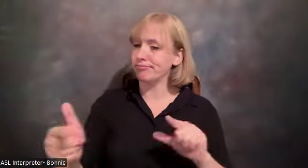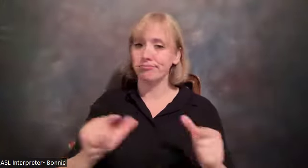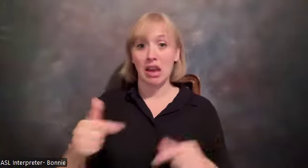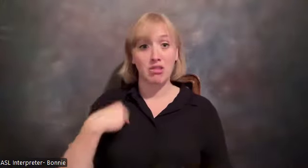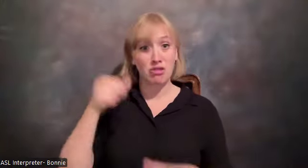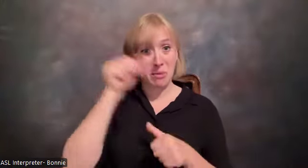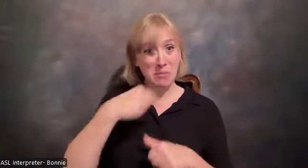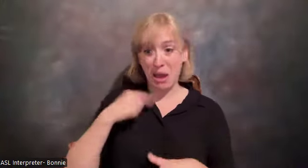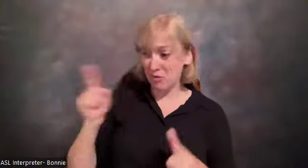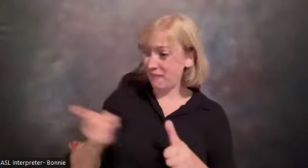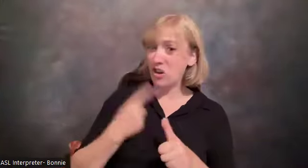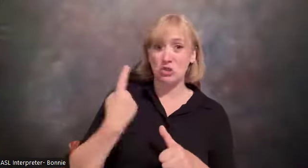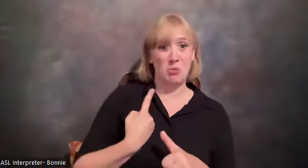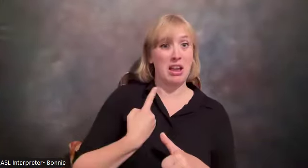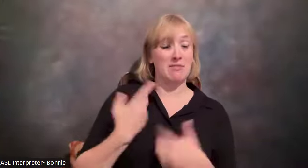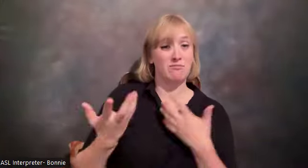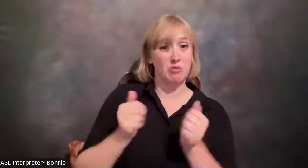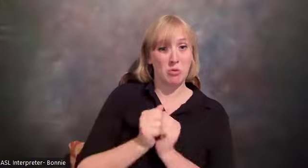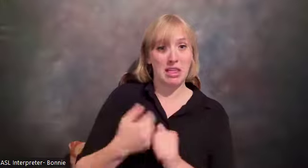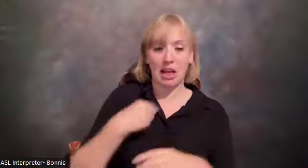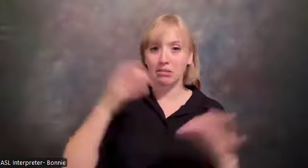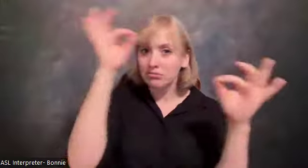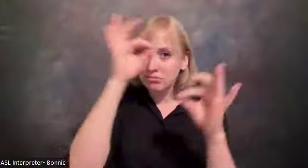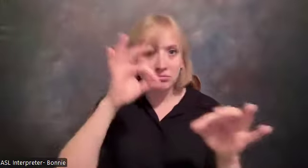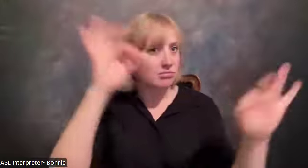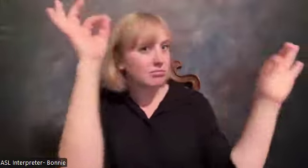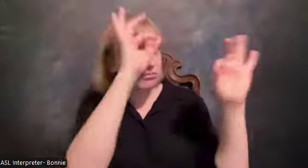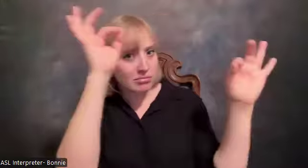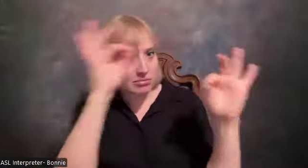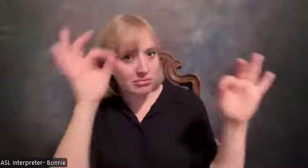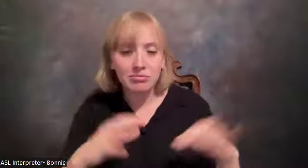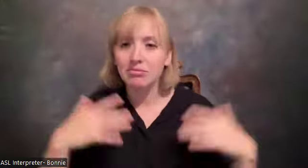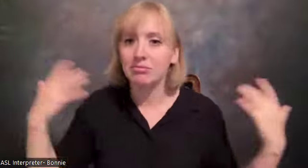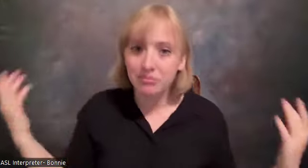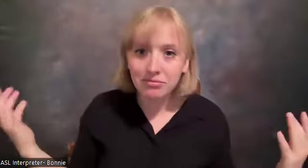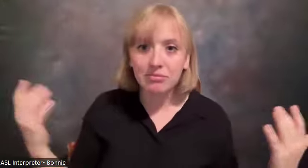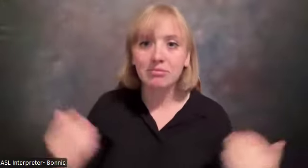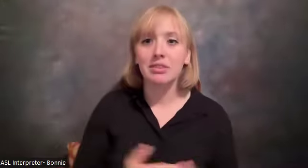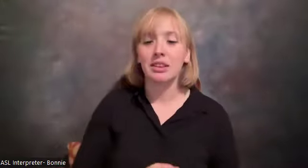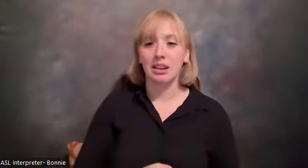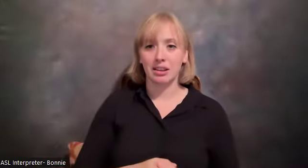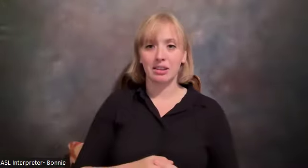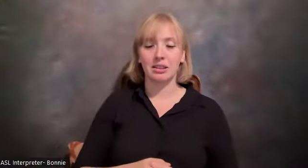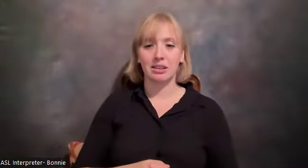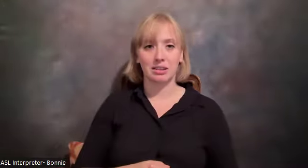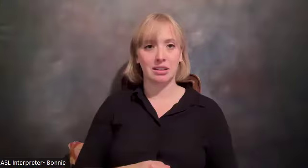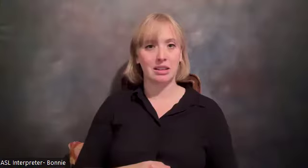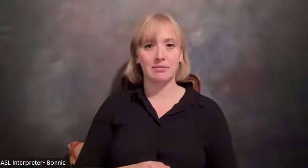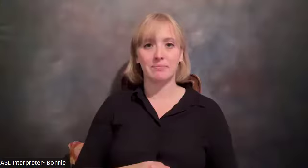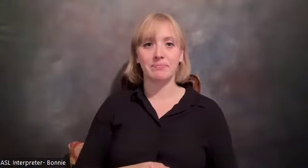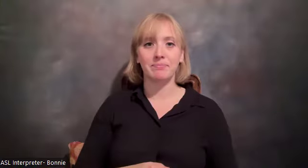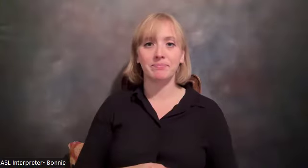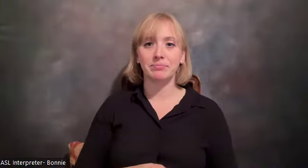one he worked with. He did not know what he was doing. I certainly did not know what we were